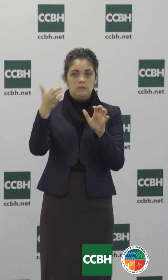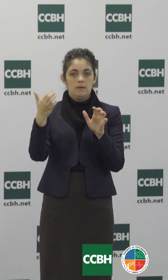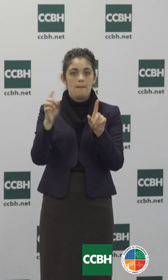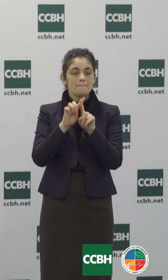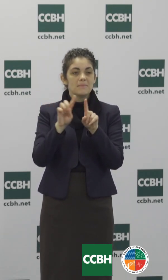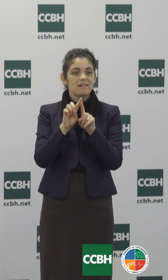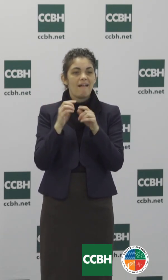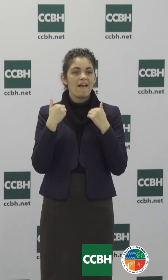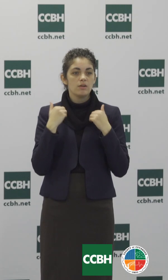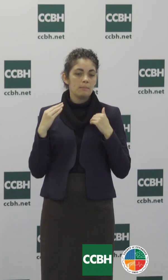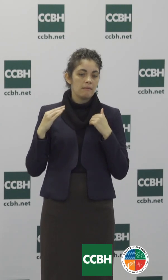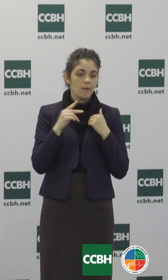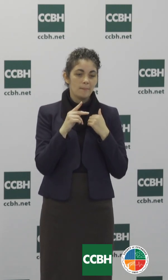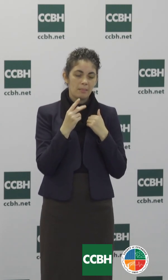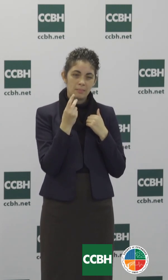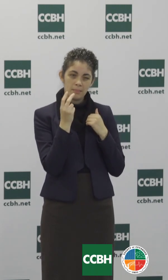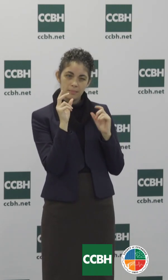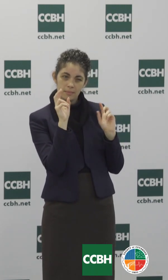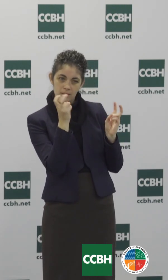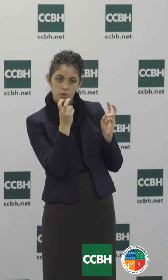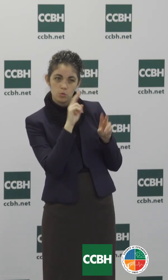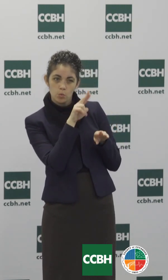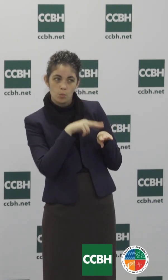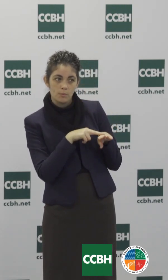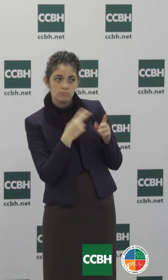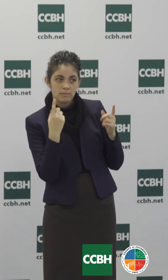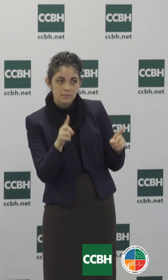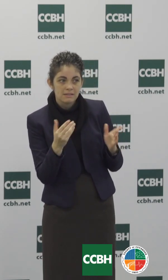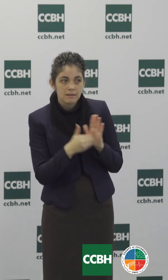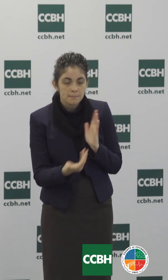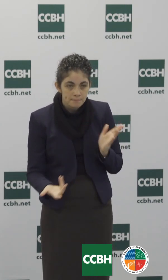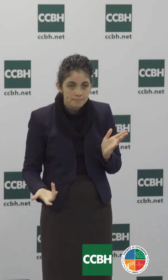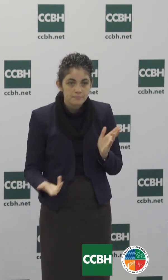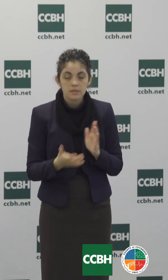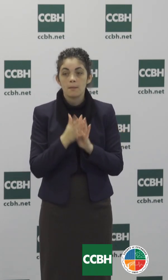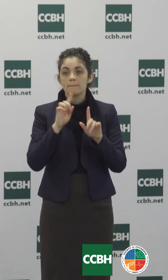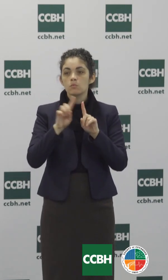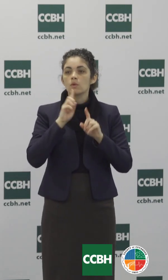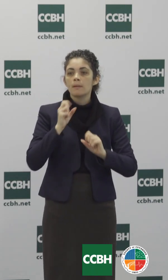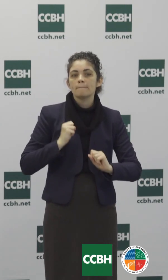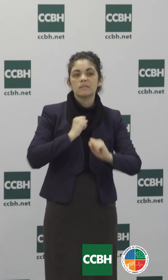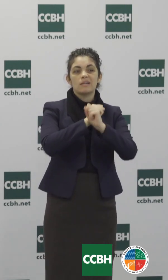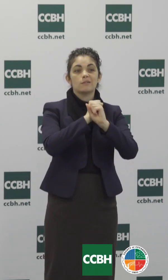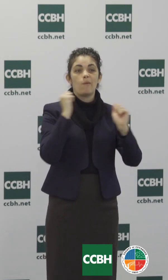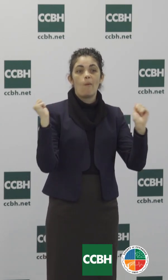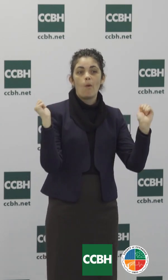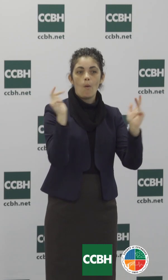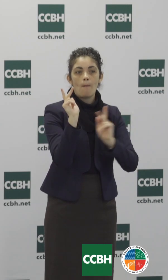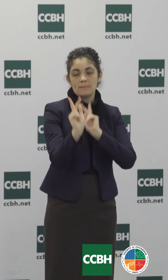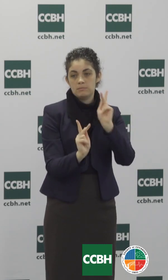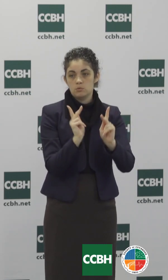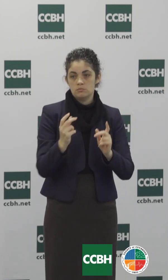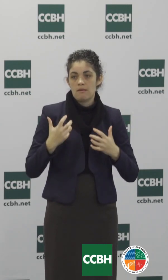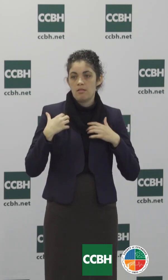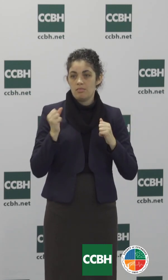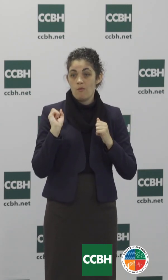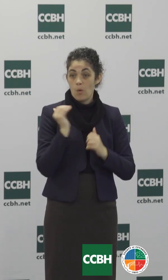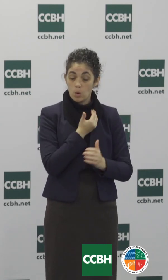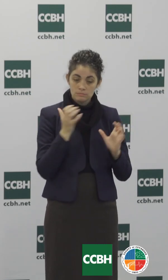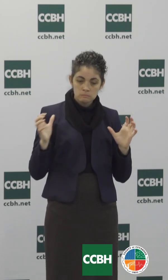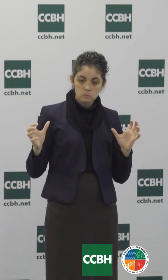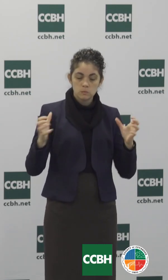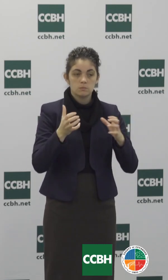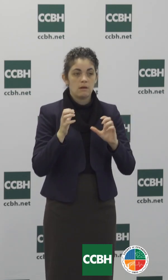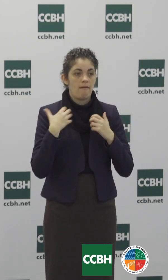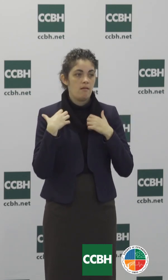bringing society back to some sense of normalcy. But it's about protecting the public's health, our collective health.